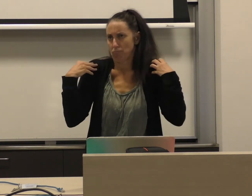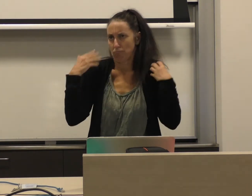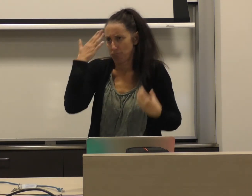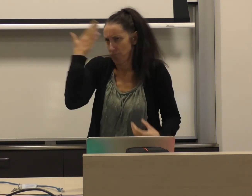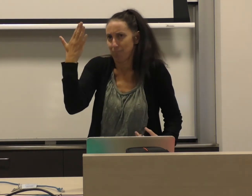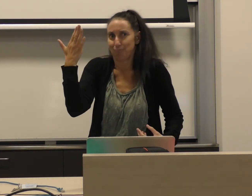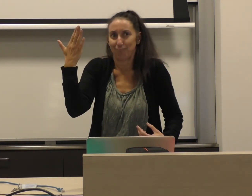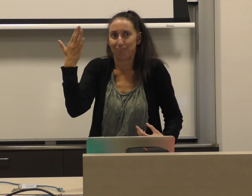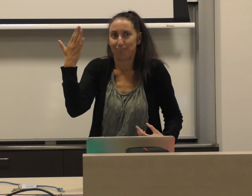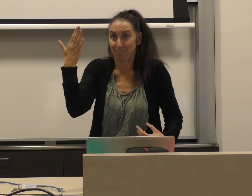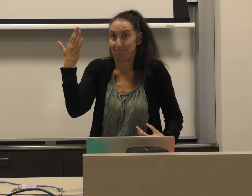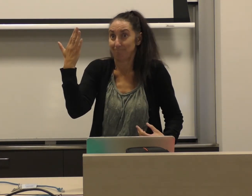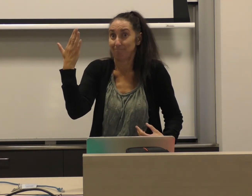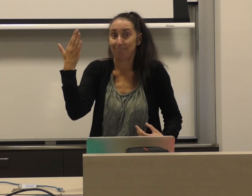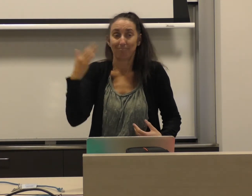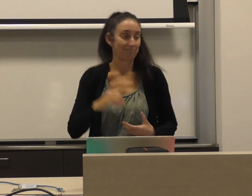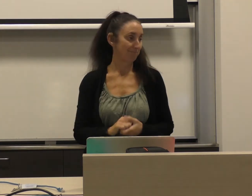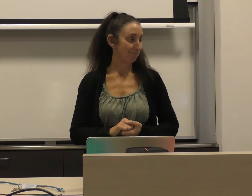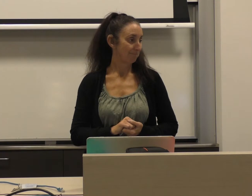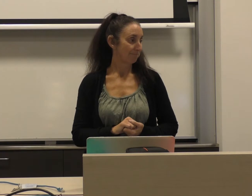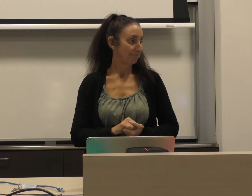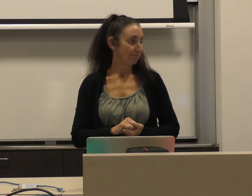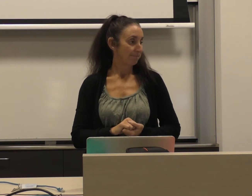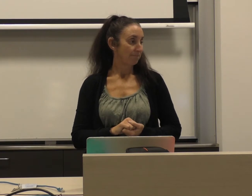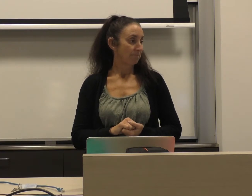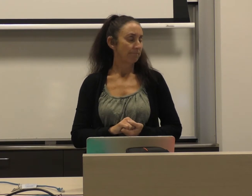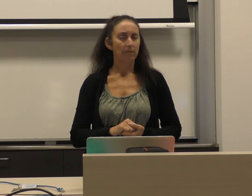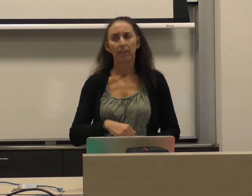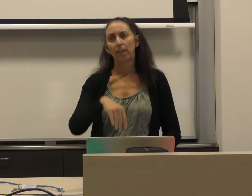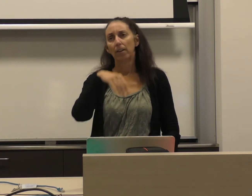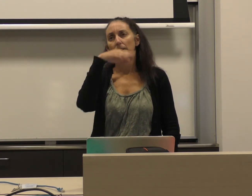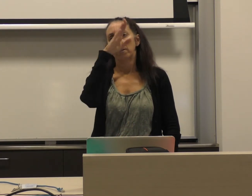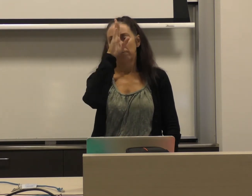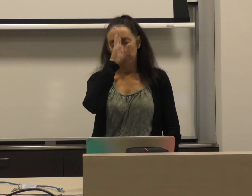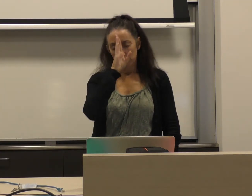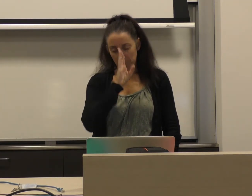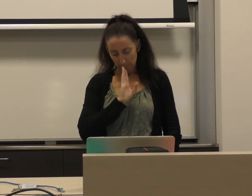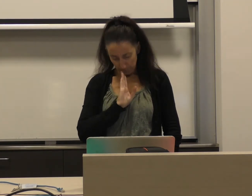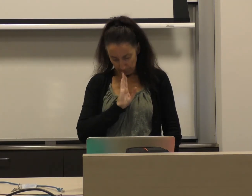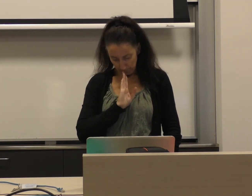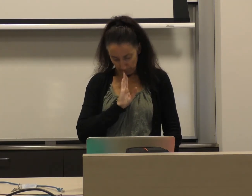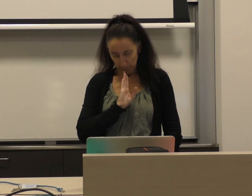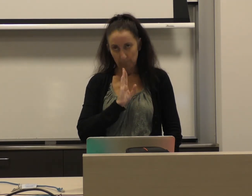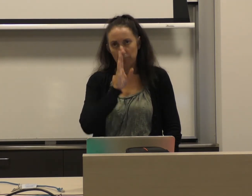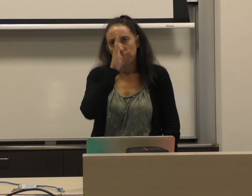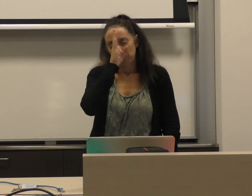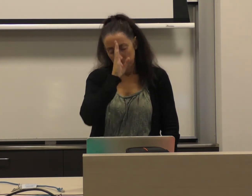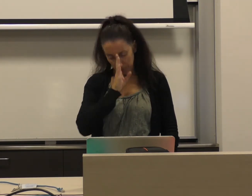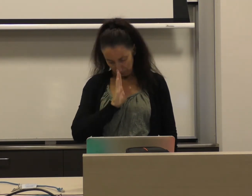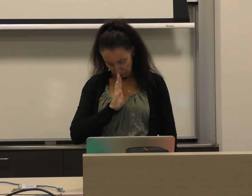Apologies. What I mean is the shoulders and the facial expressions work together to indicate what you mean.